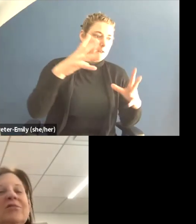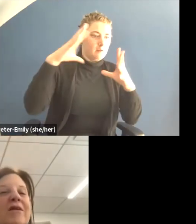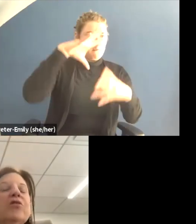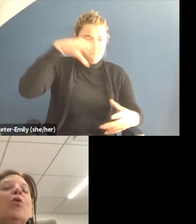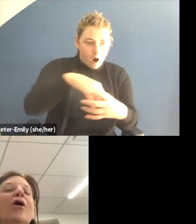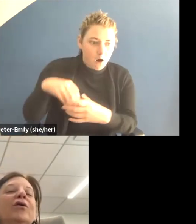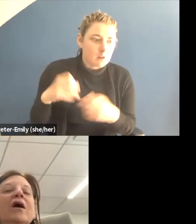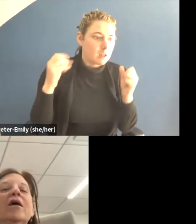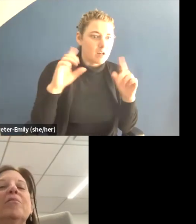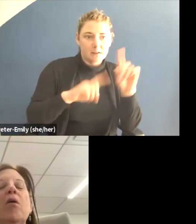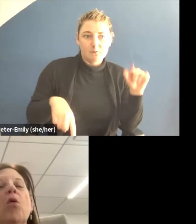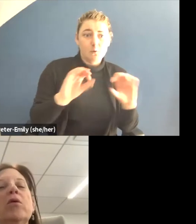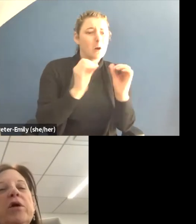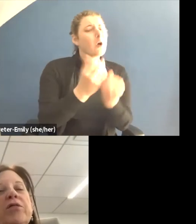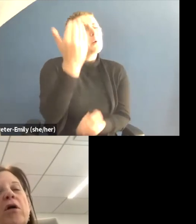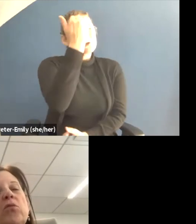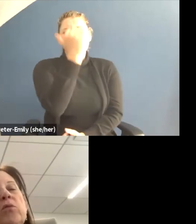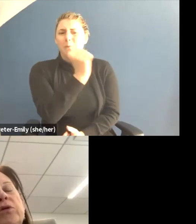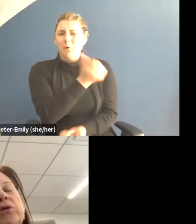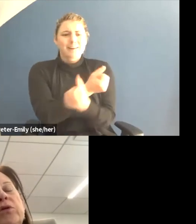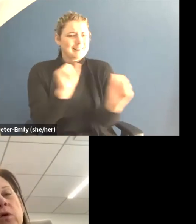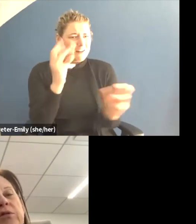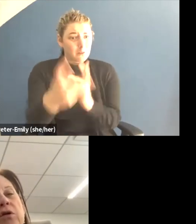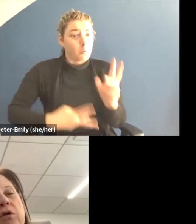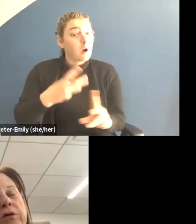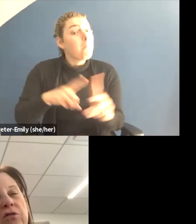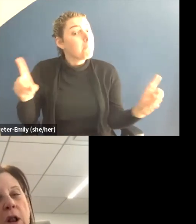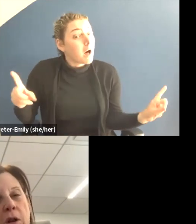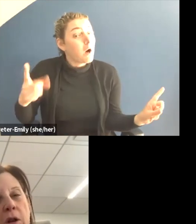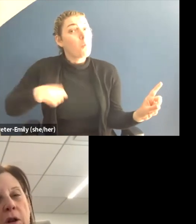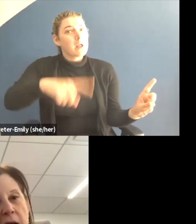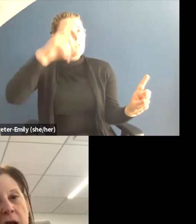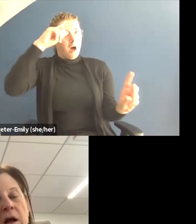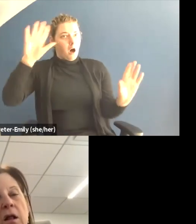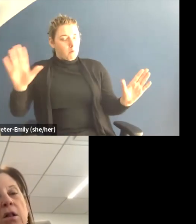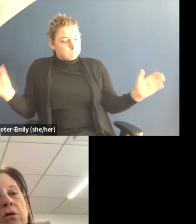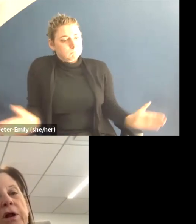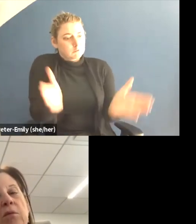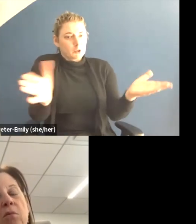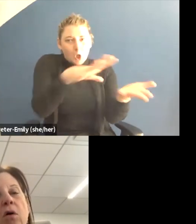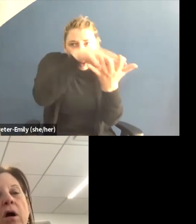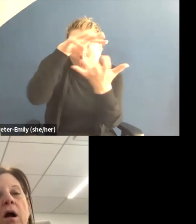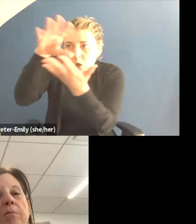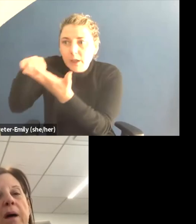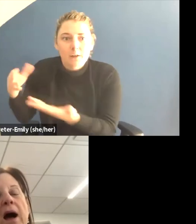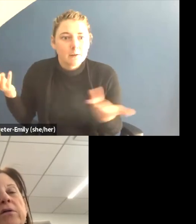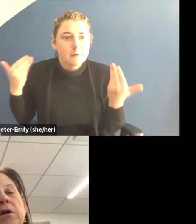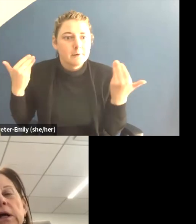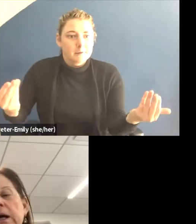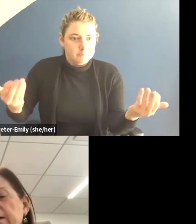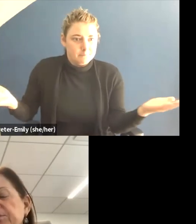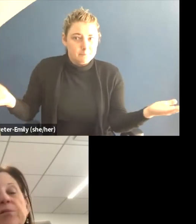weren't going to save the world, but what we thought we would do was encourage learning more